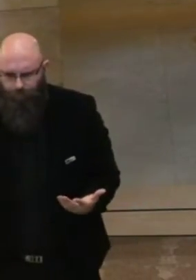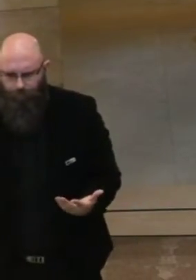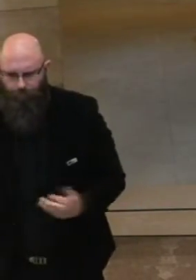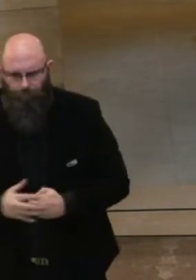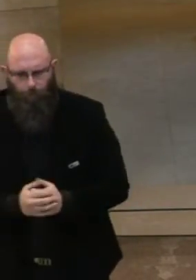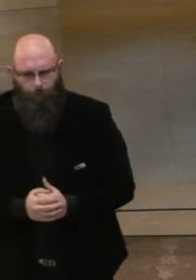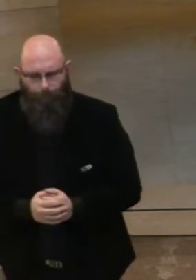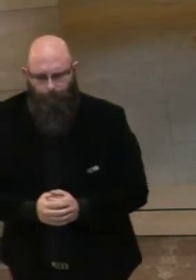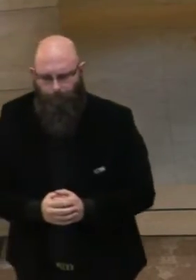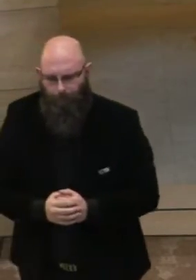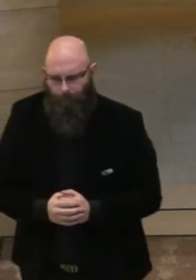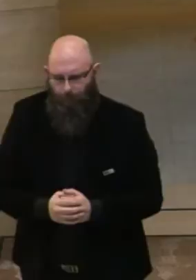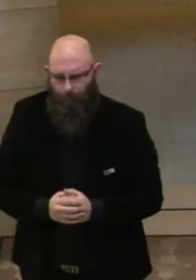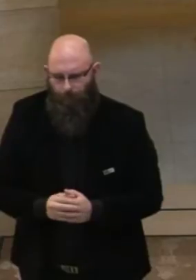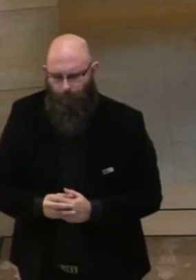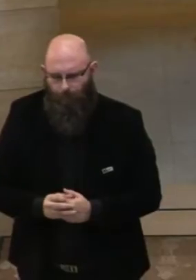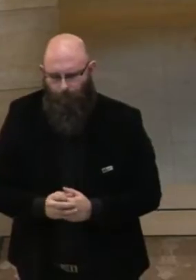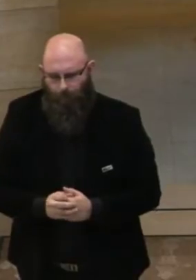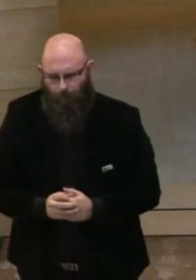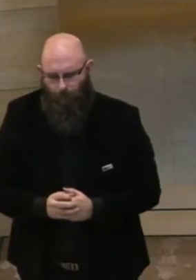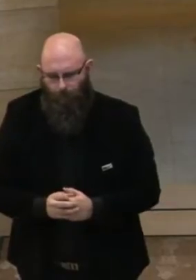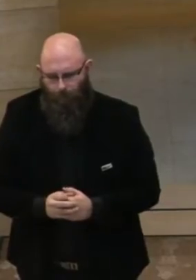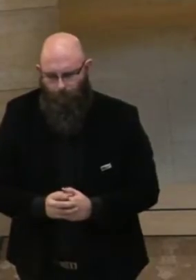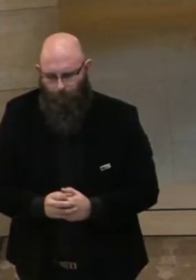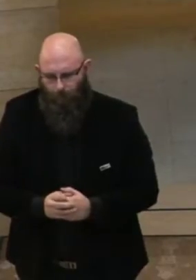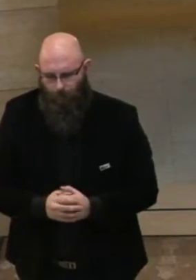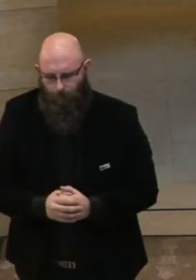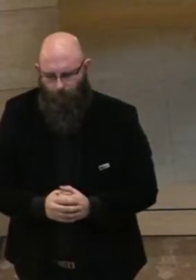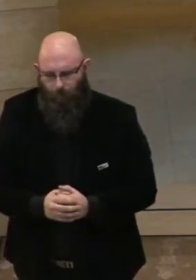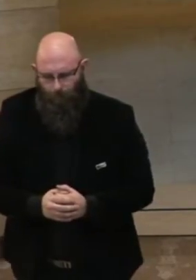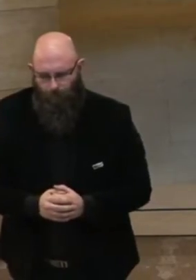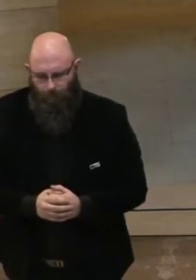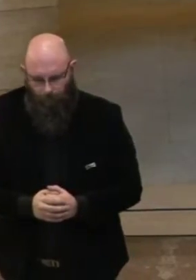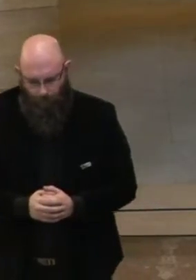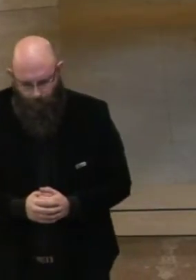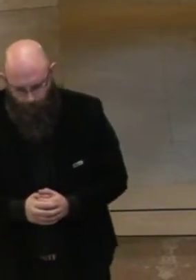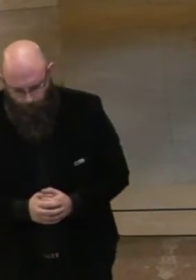Now, I was the first to challenge